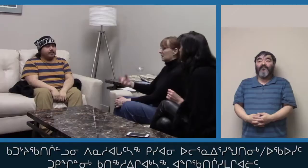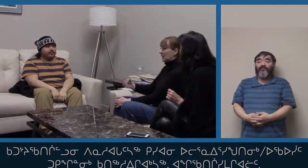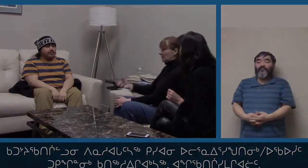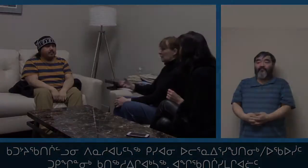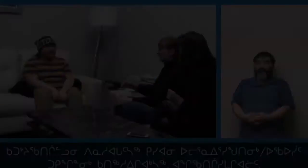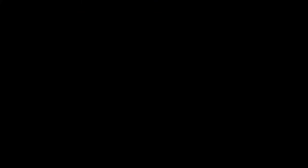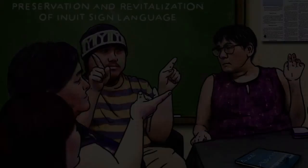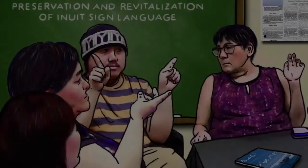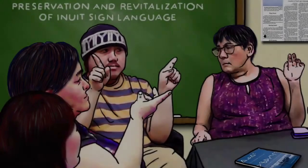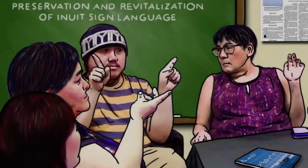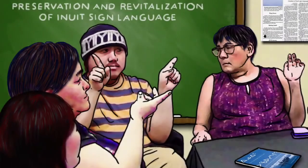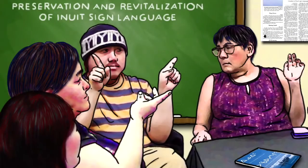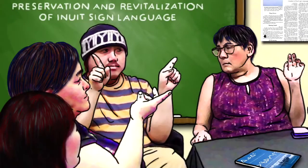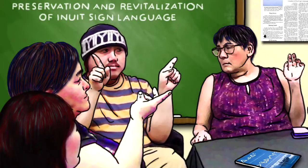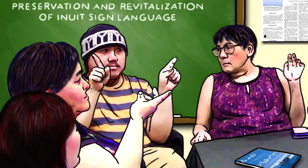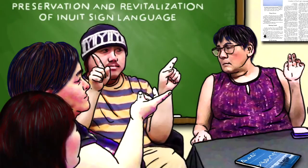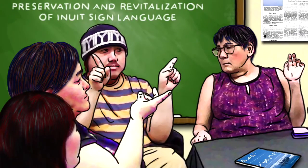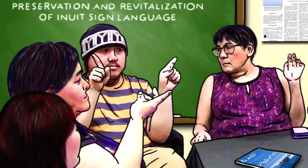have consensus.